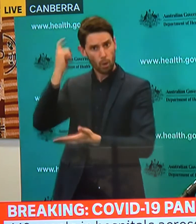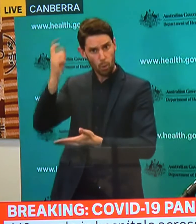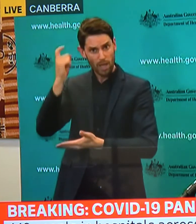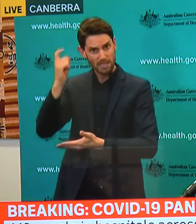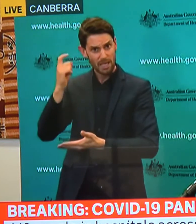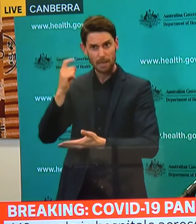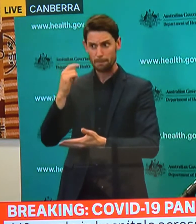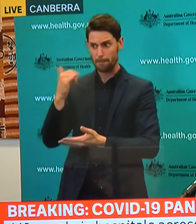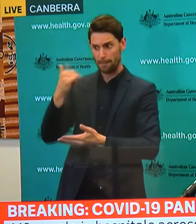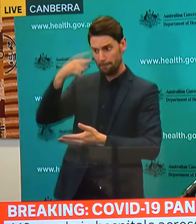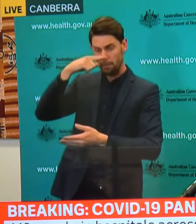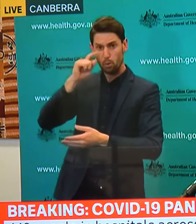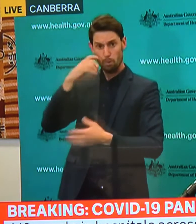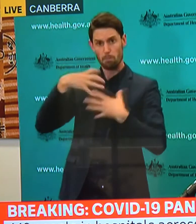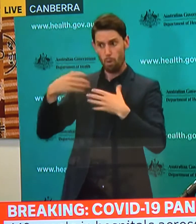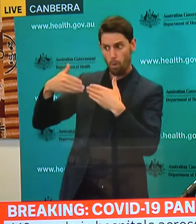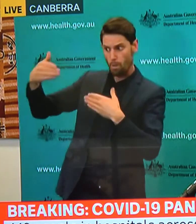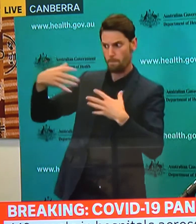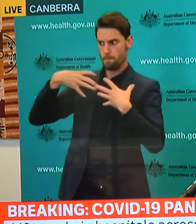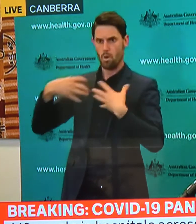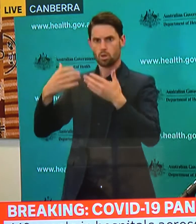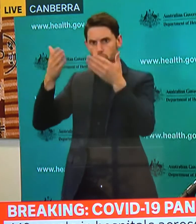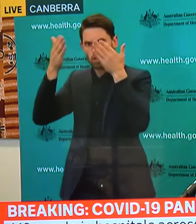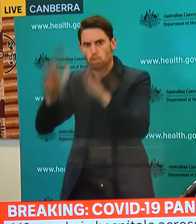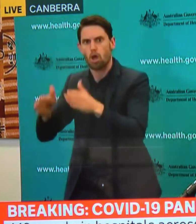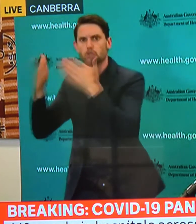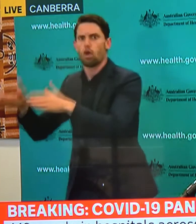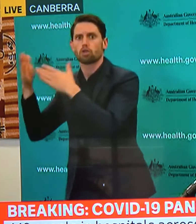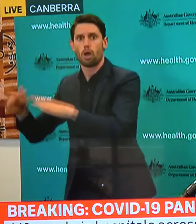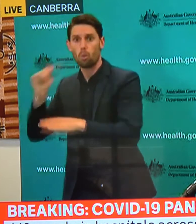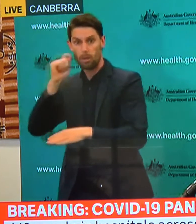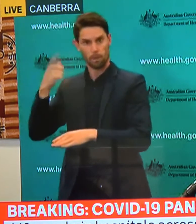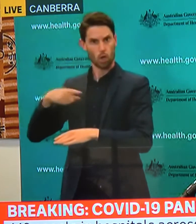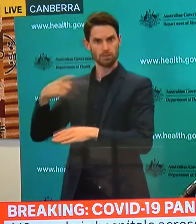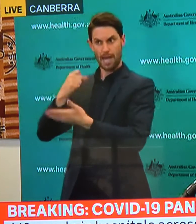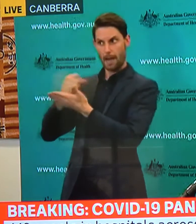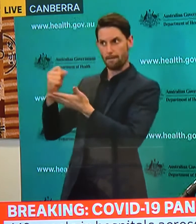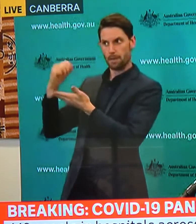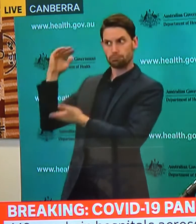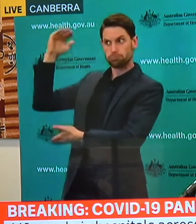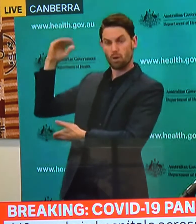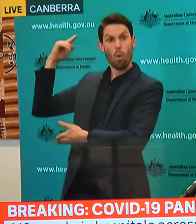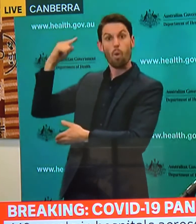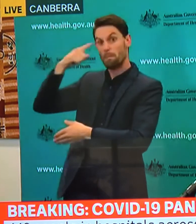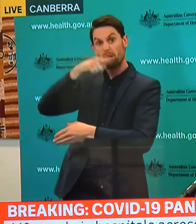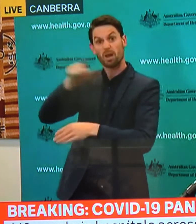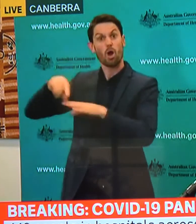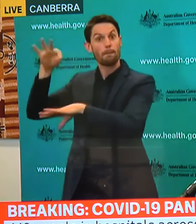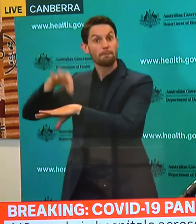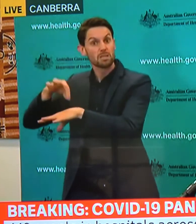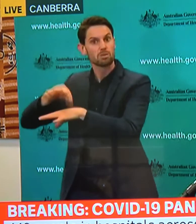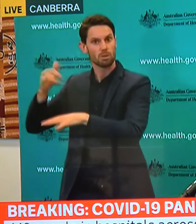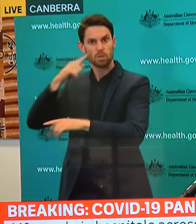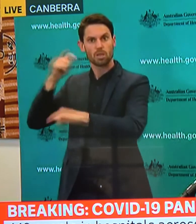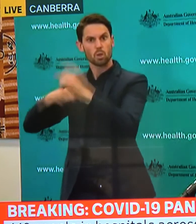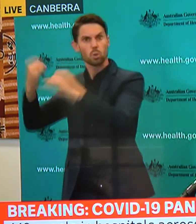coming up because, of course, it takes quite some time. We get quite severely ill. And currently, what's the update on the prediction for the peak